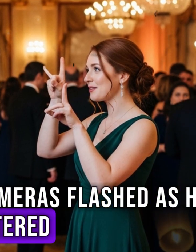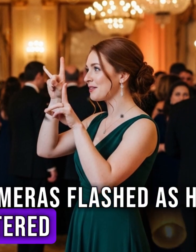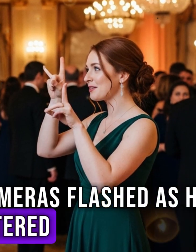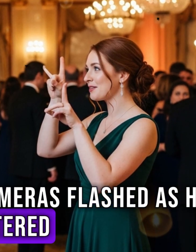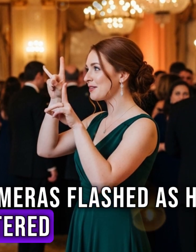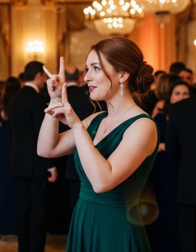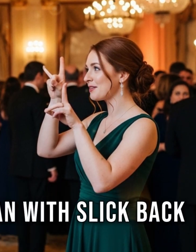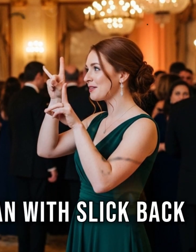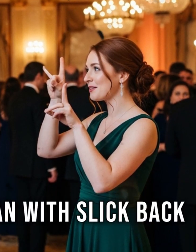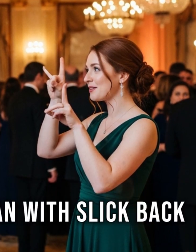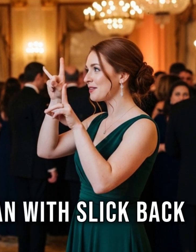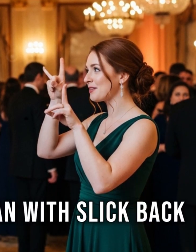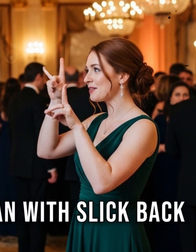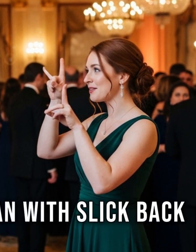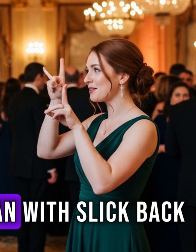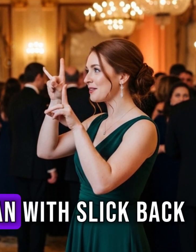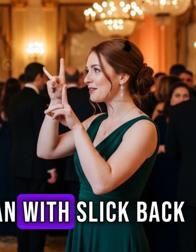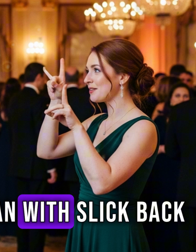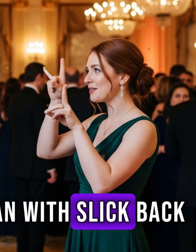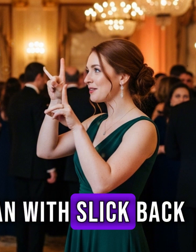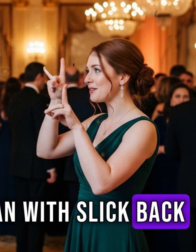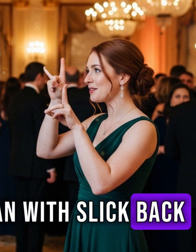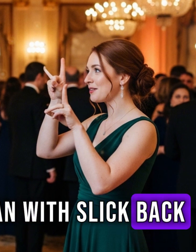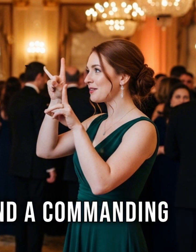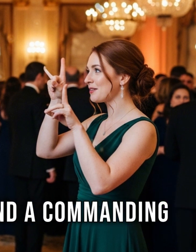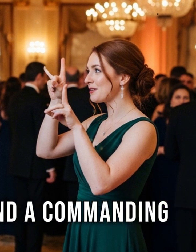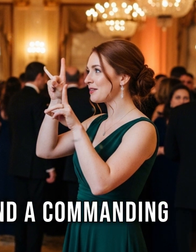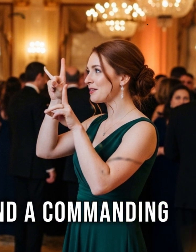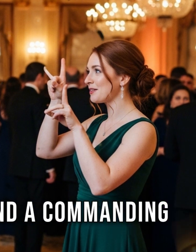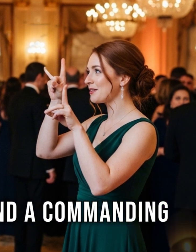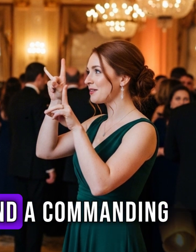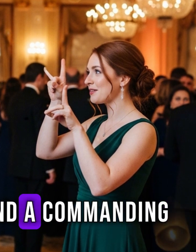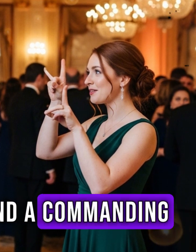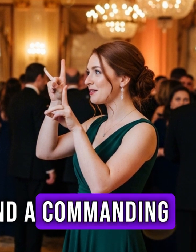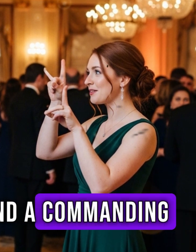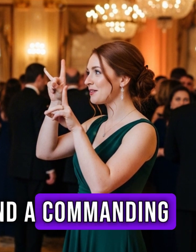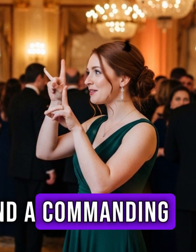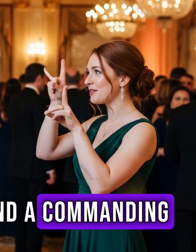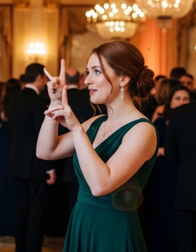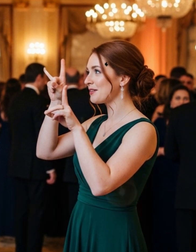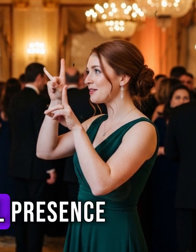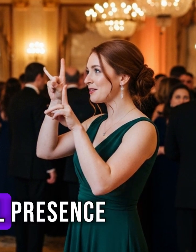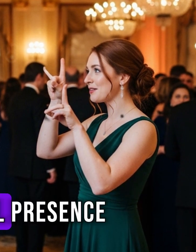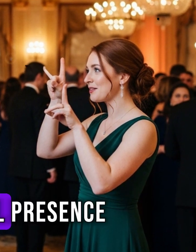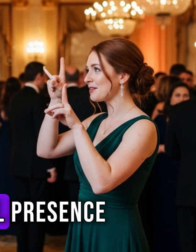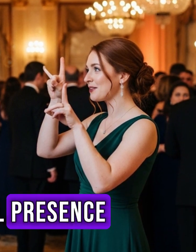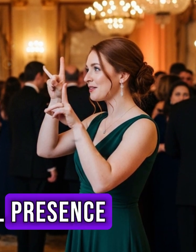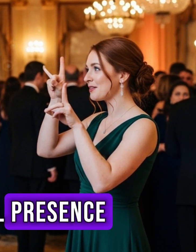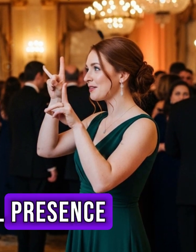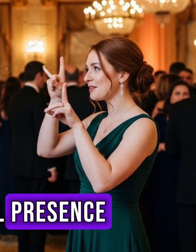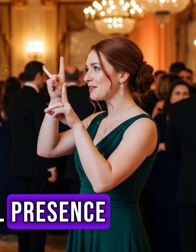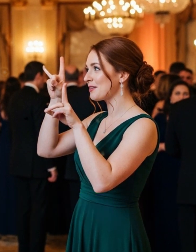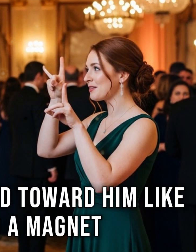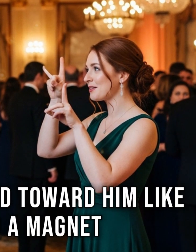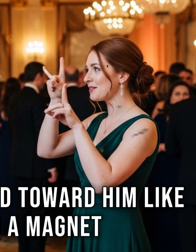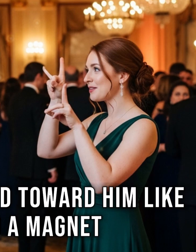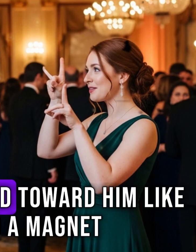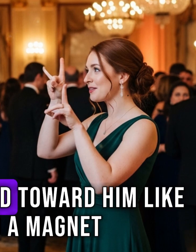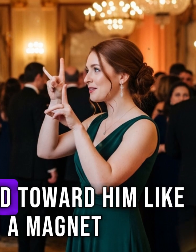entered, a middle-aged man with slick-back graying hair and a commanding, powerful presence. People